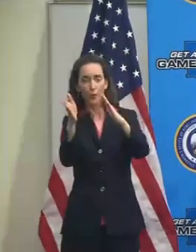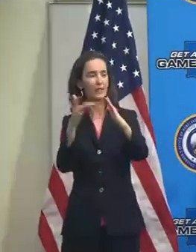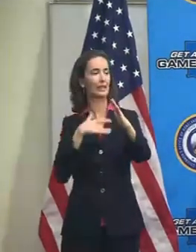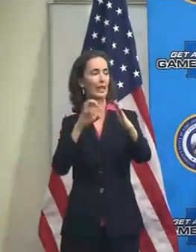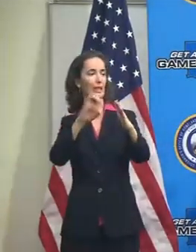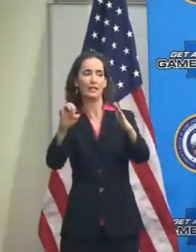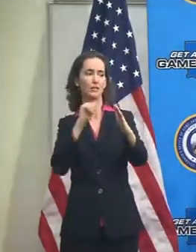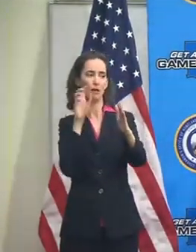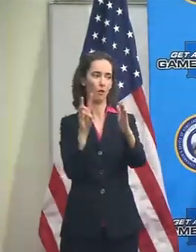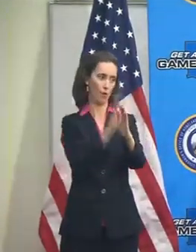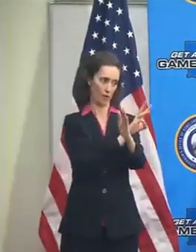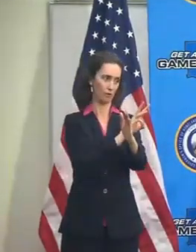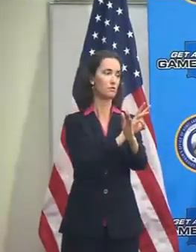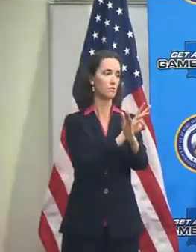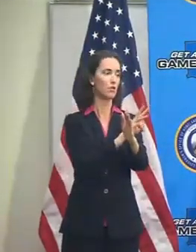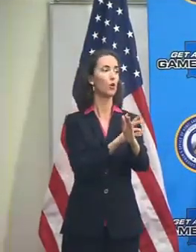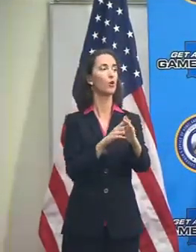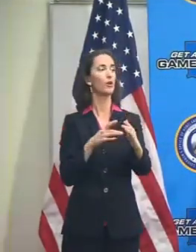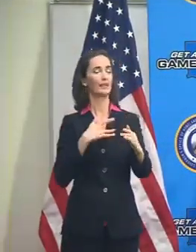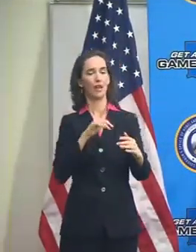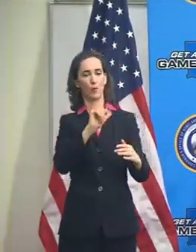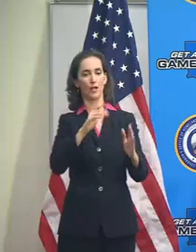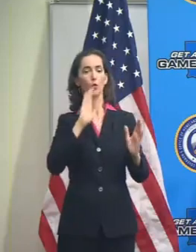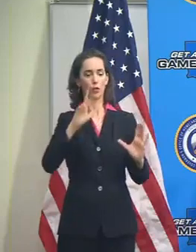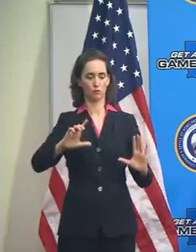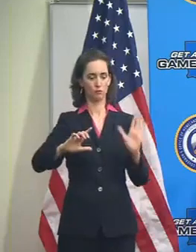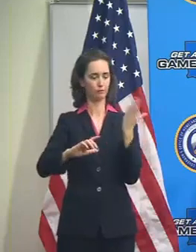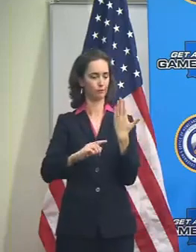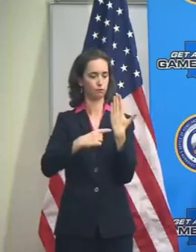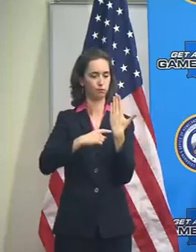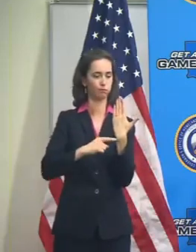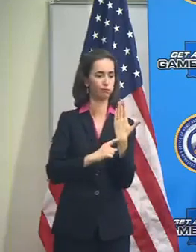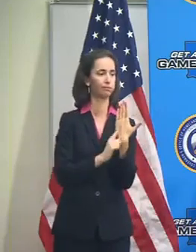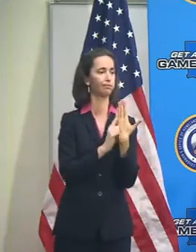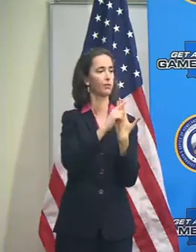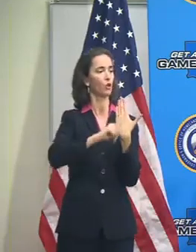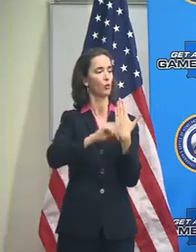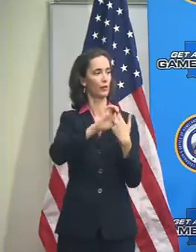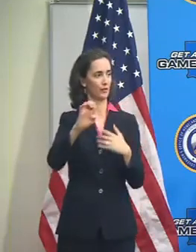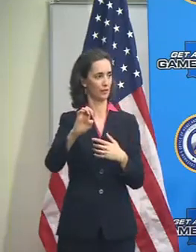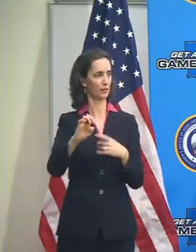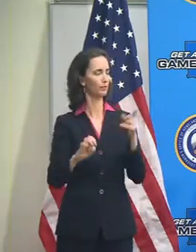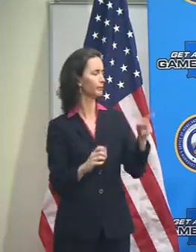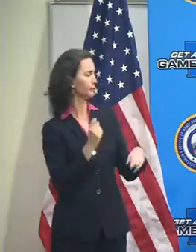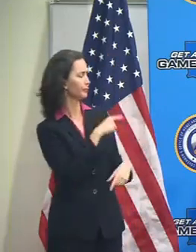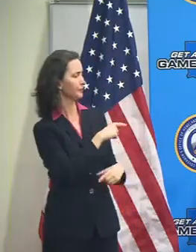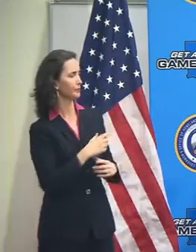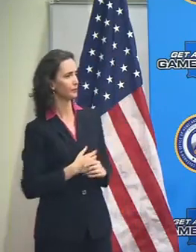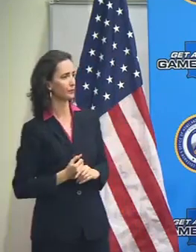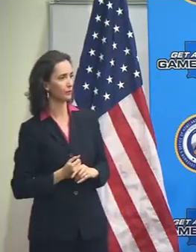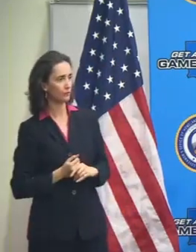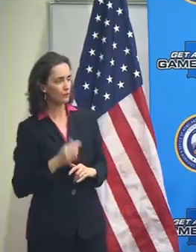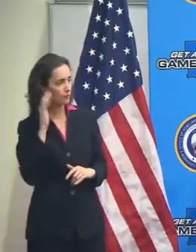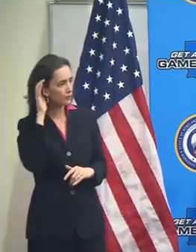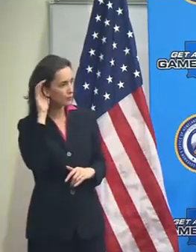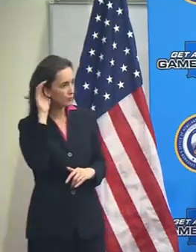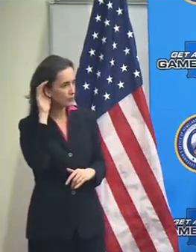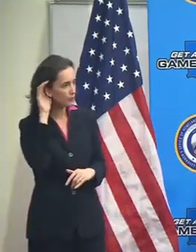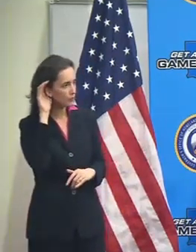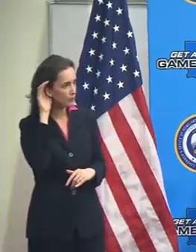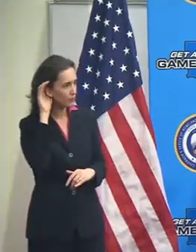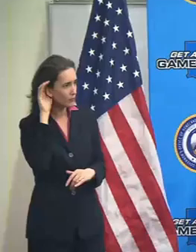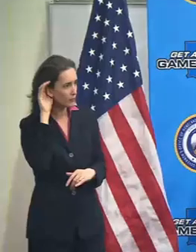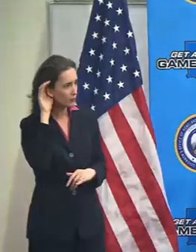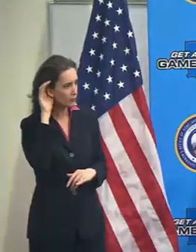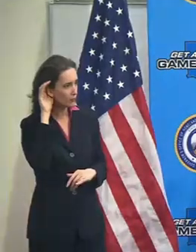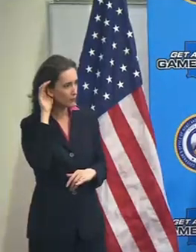as it works its way into and through the state. Is there a time frame where it's sort of at that point it's usually locked in what the path is and